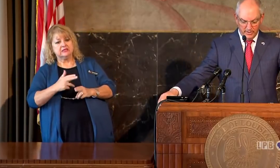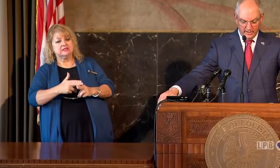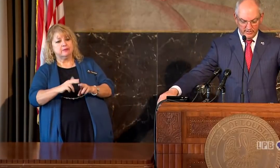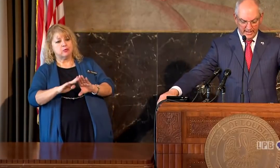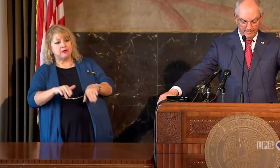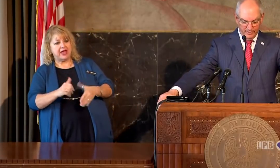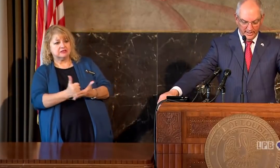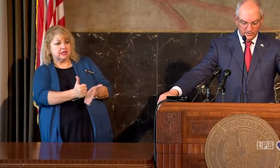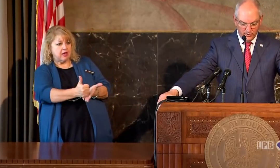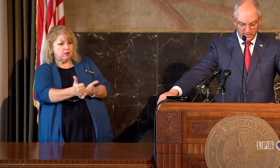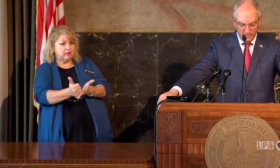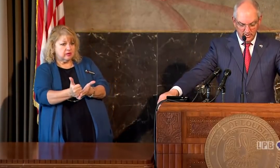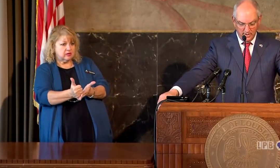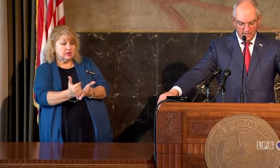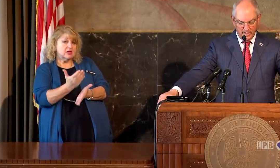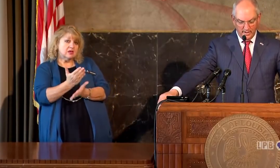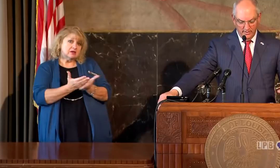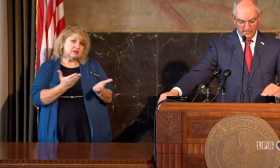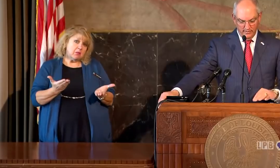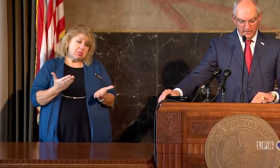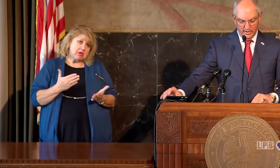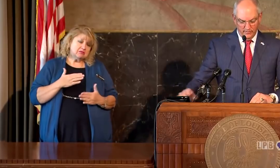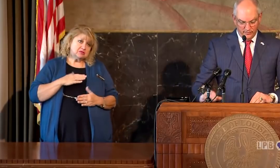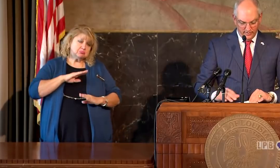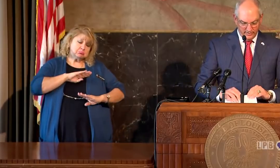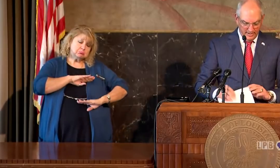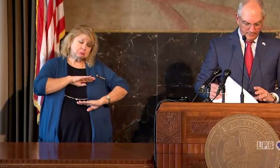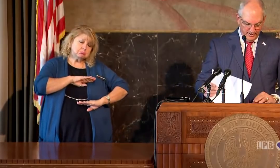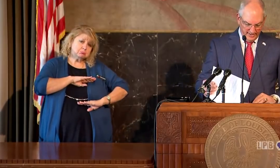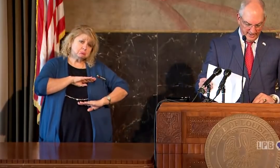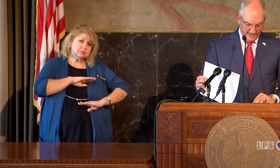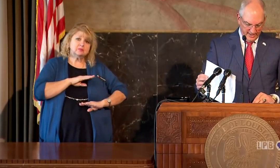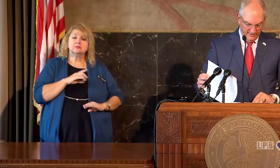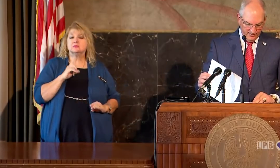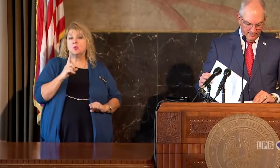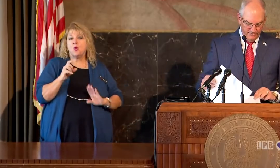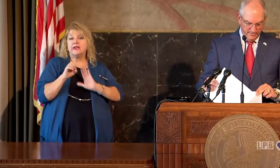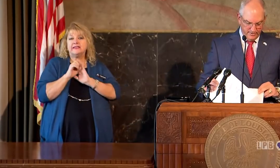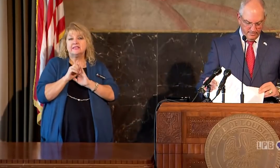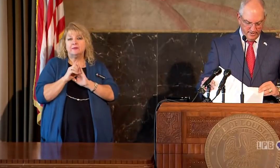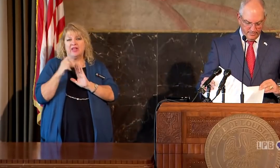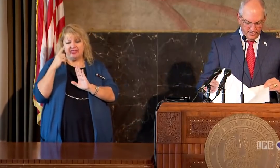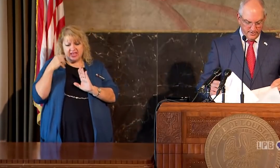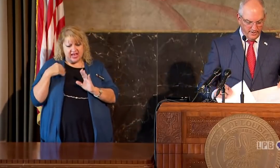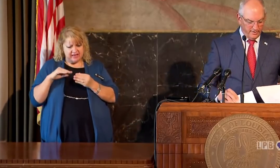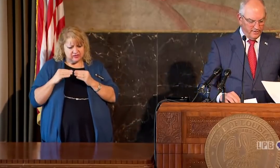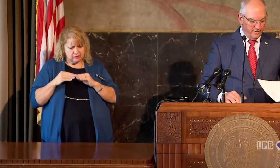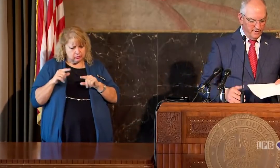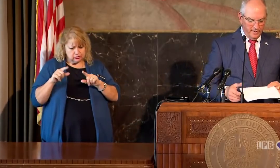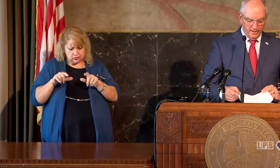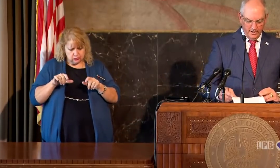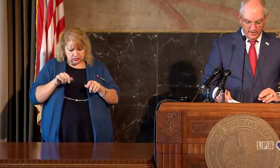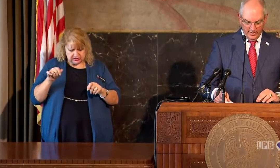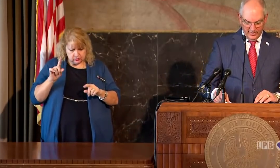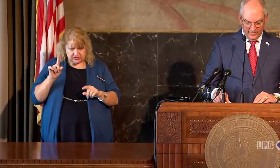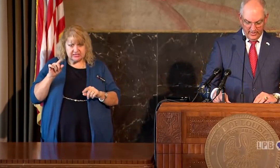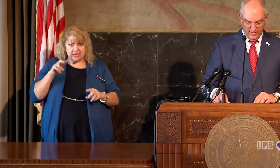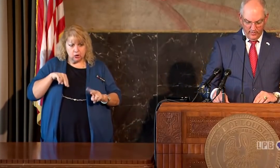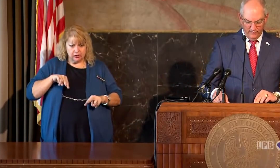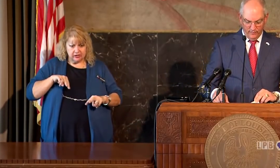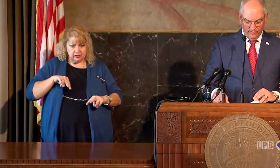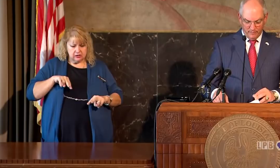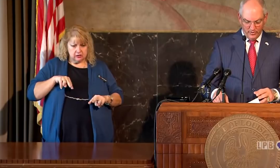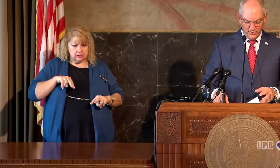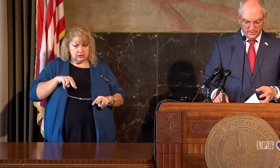are some things that I'm pleased with. For example, and I think I have some numbers here. I